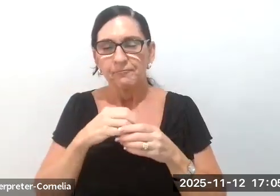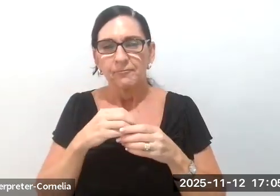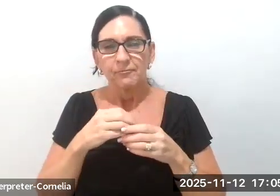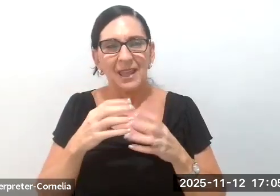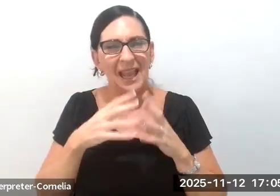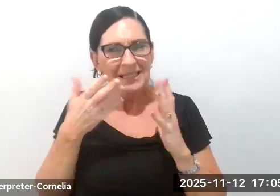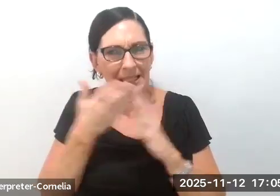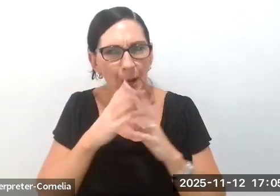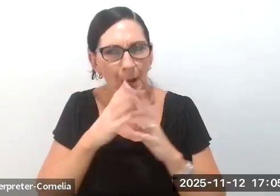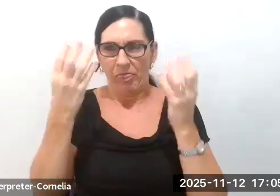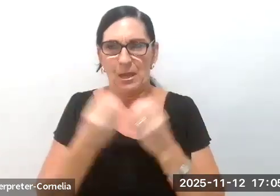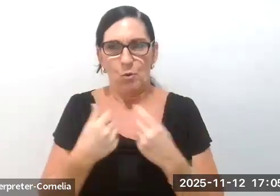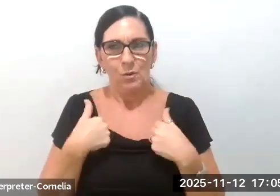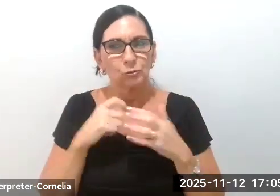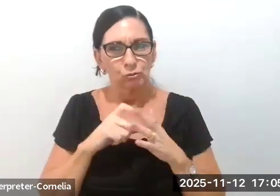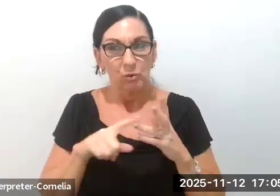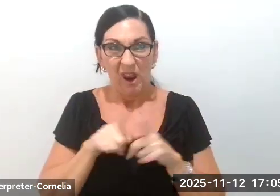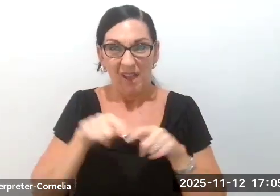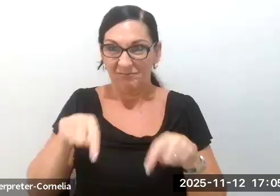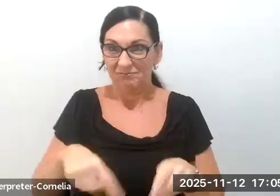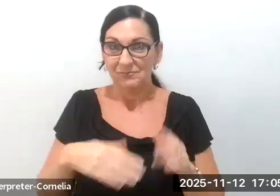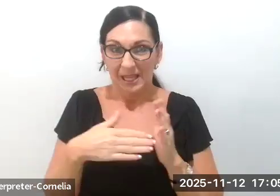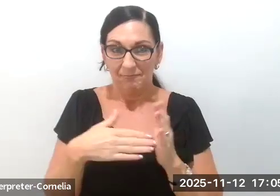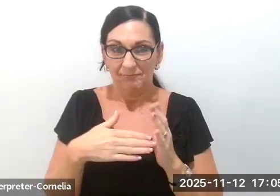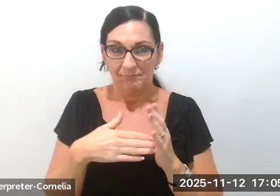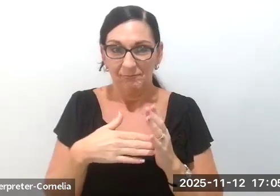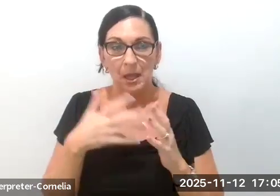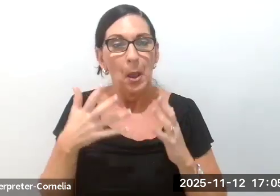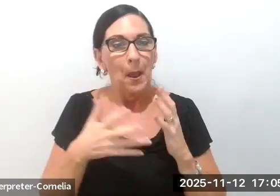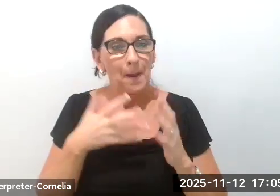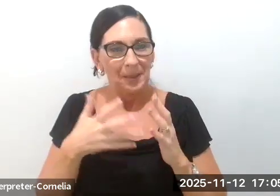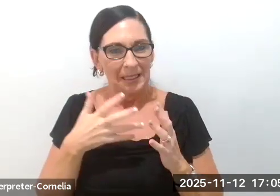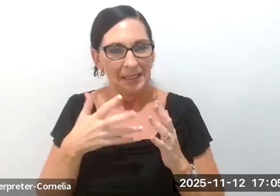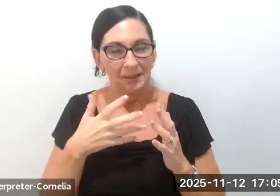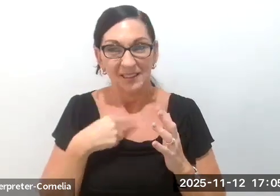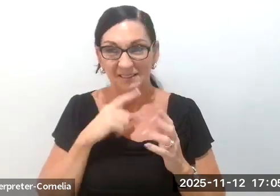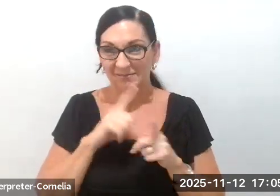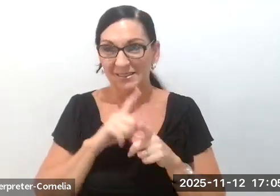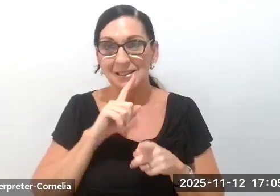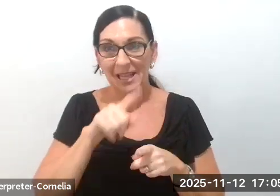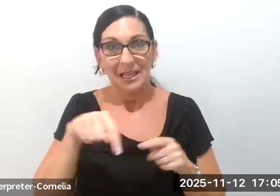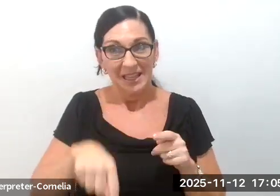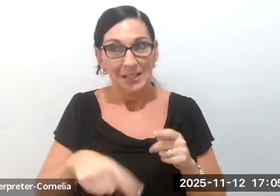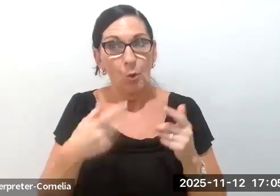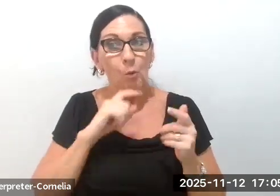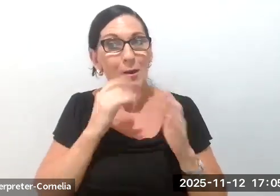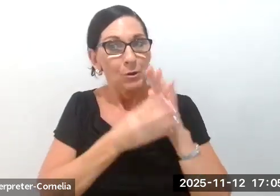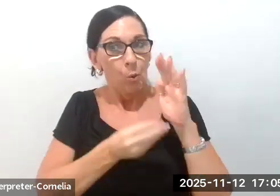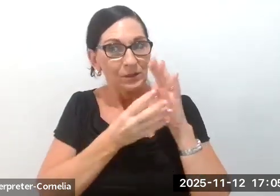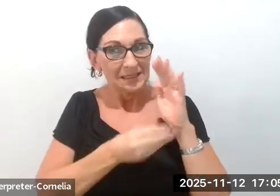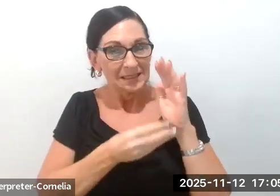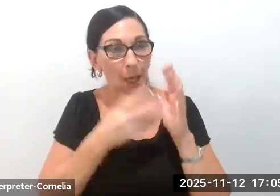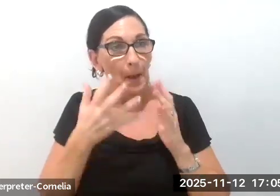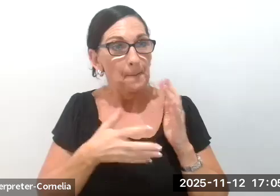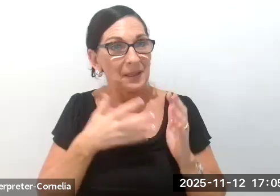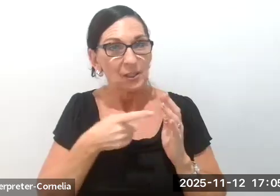we do, including sessions like this. So please note, as I said before, the session is being recorded, so those who